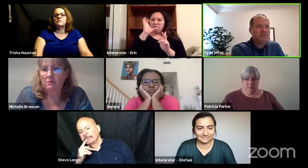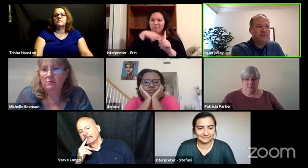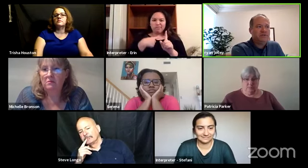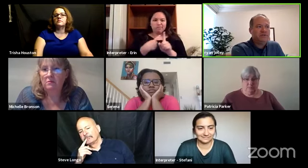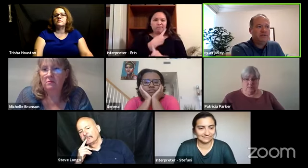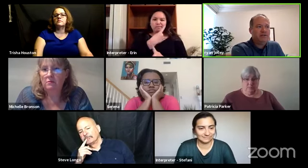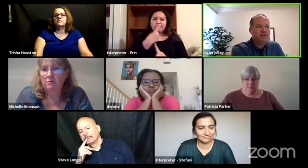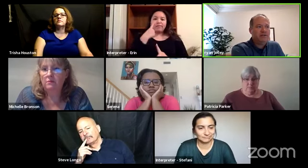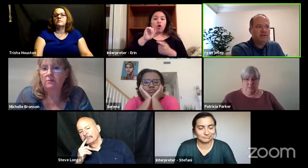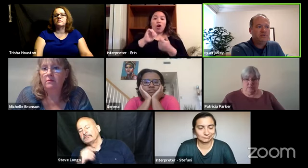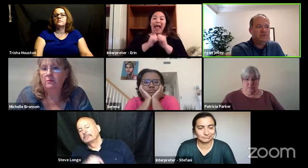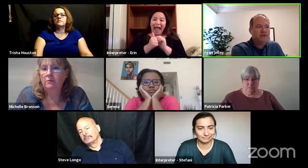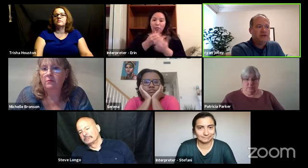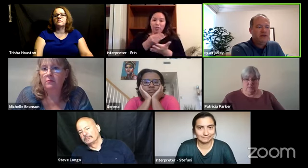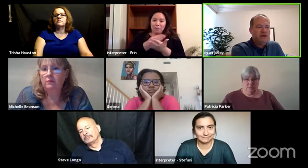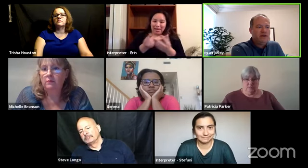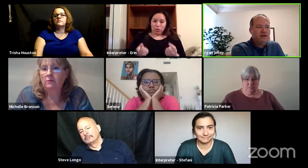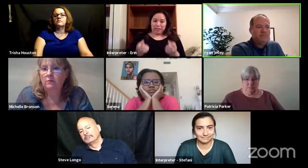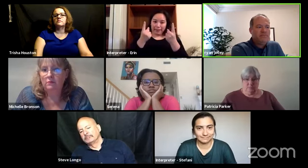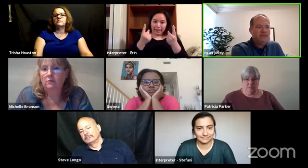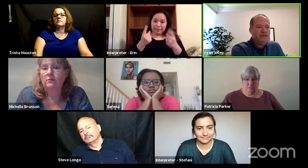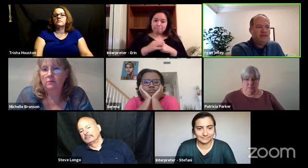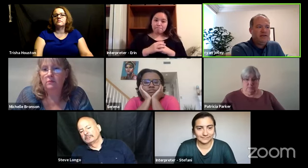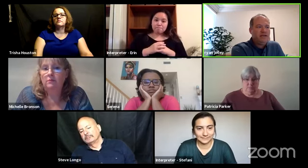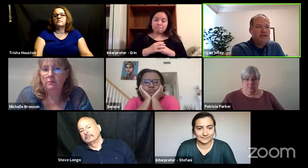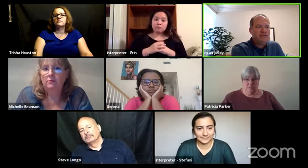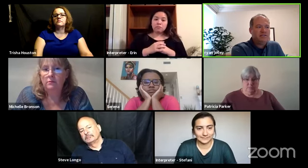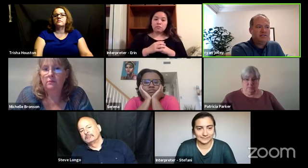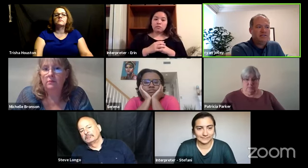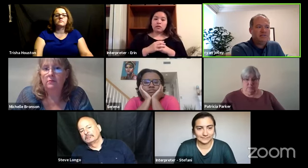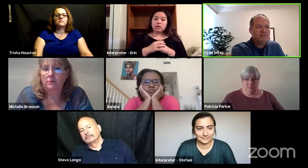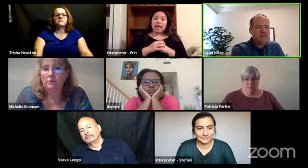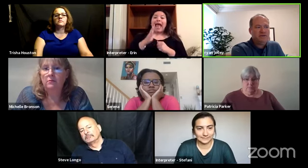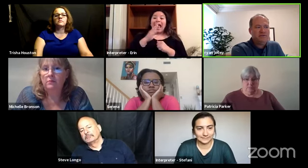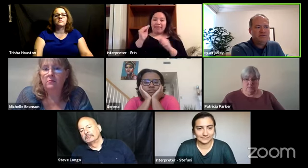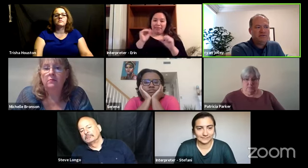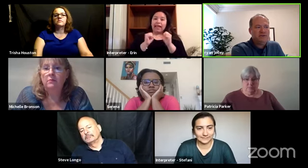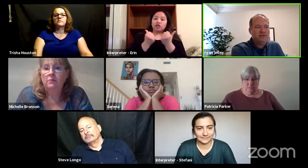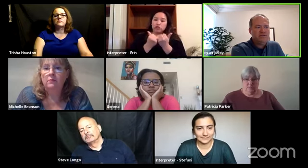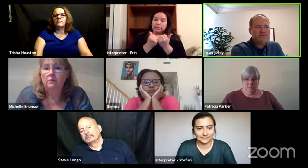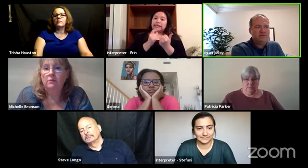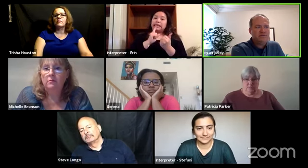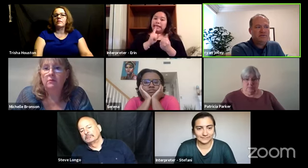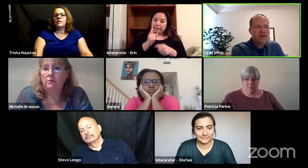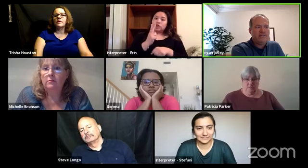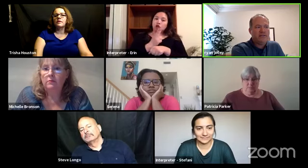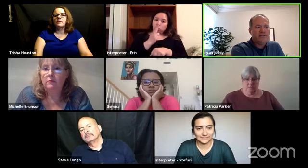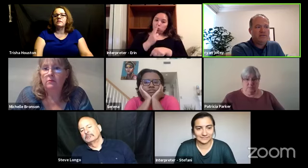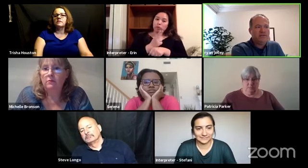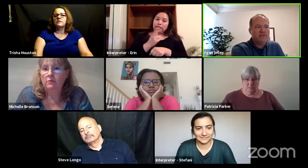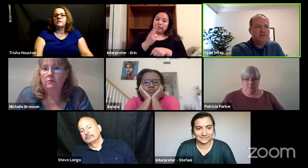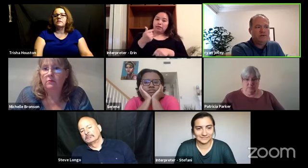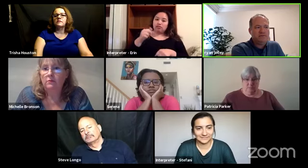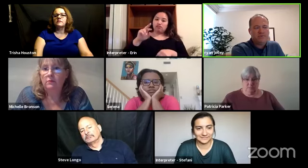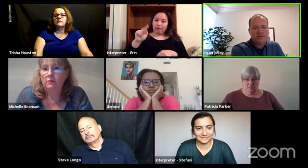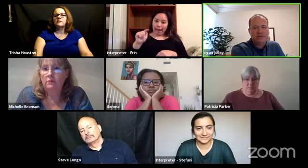funds were spent or used. The agencies using those grant funds in accordance with